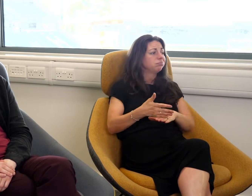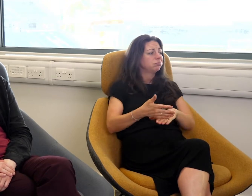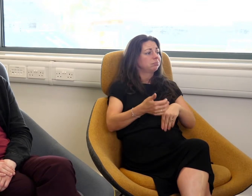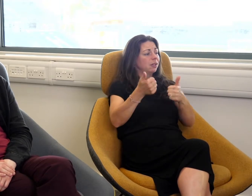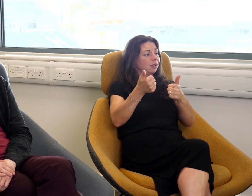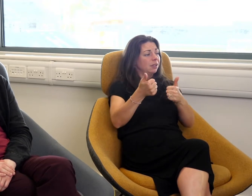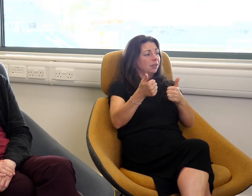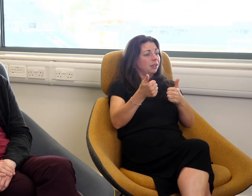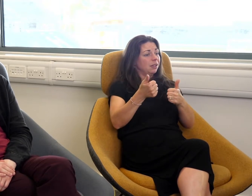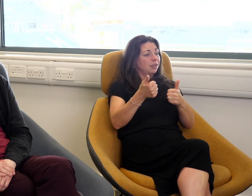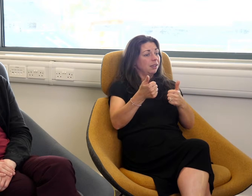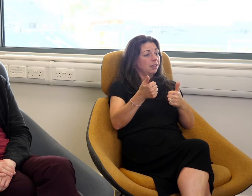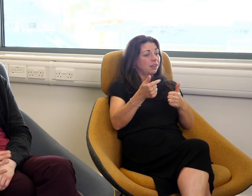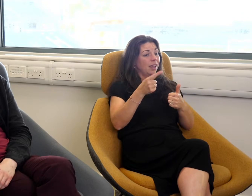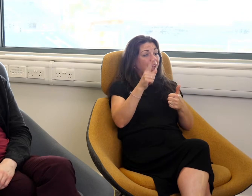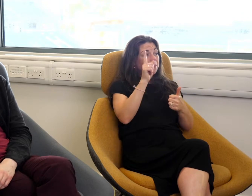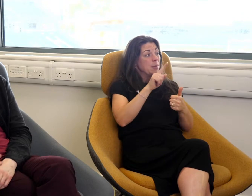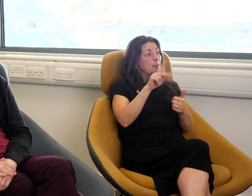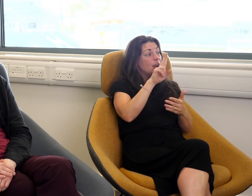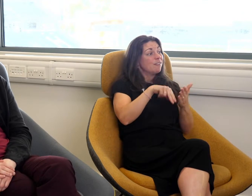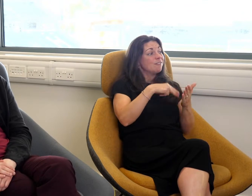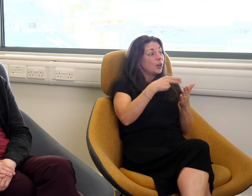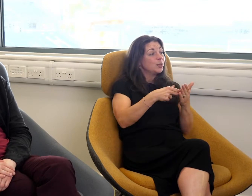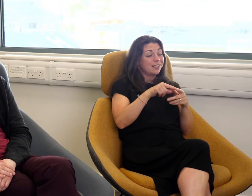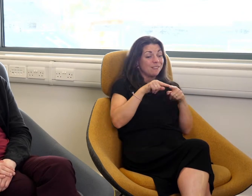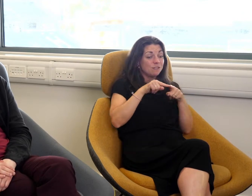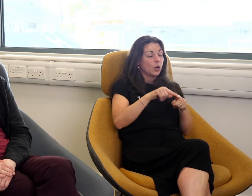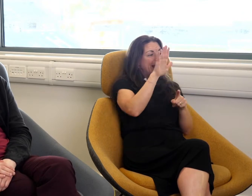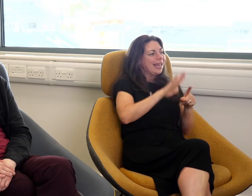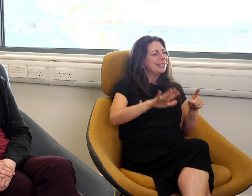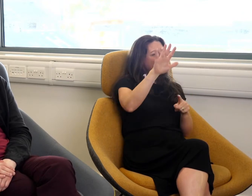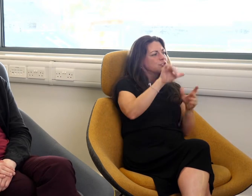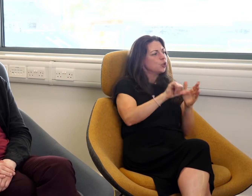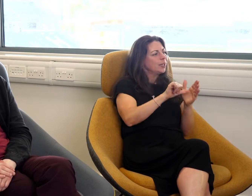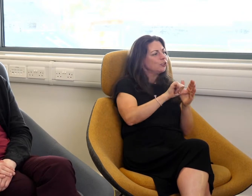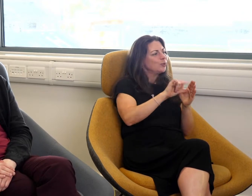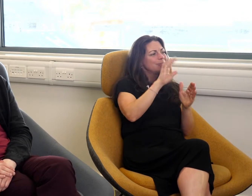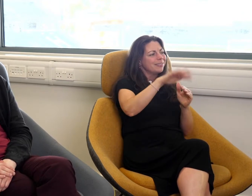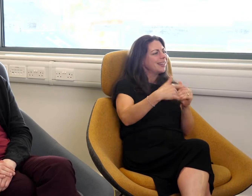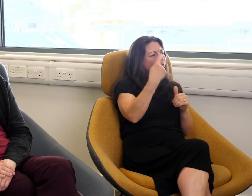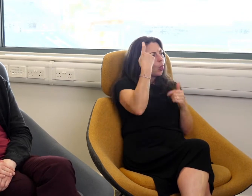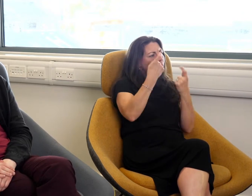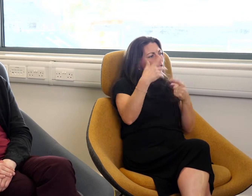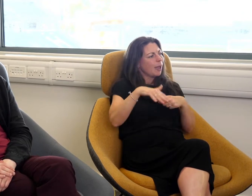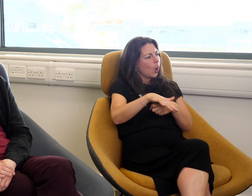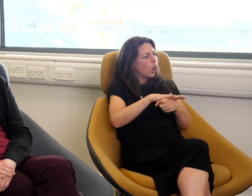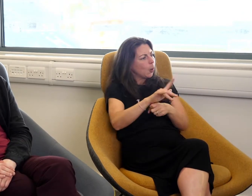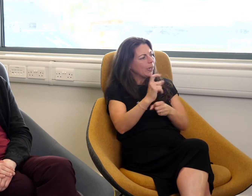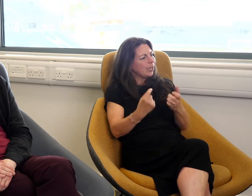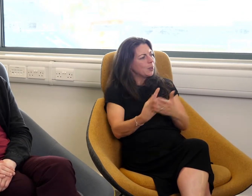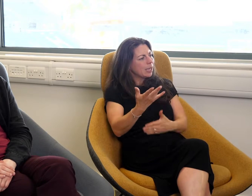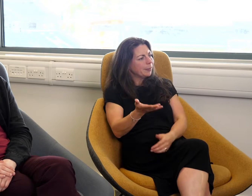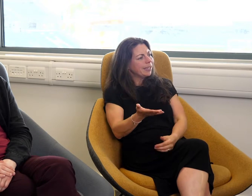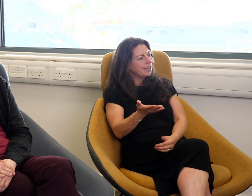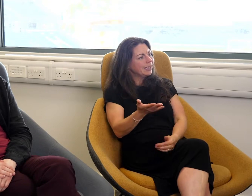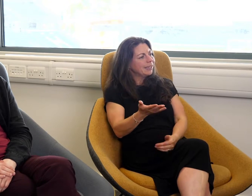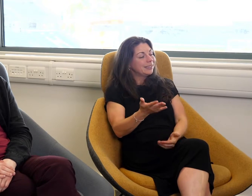have voted on national issues, which is, understandable. I can get that. But it's led to real difficulties, and I think we're going to see a lot